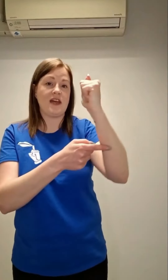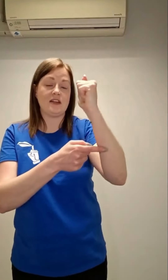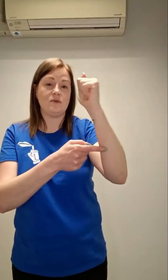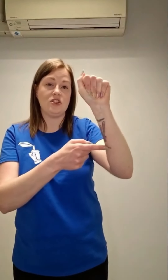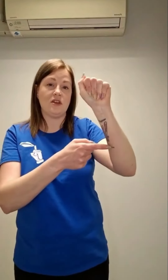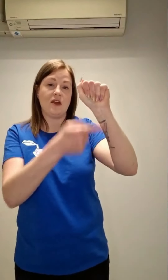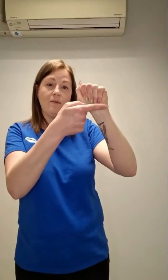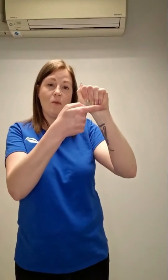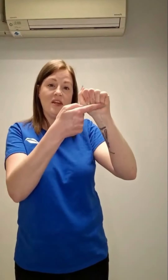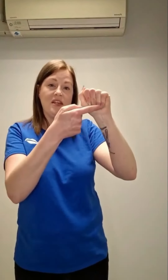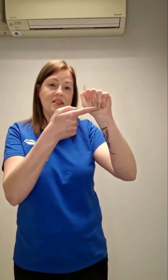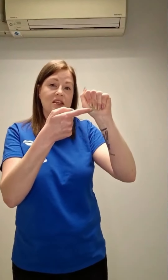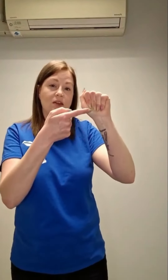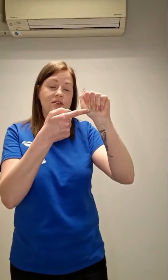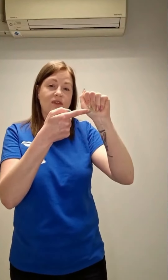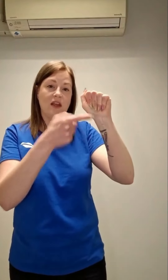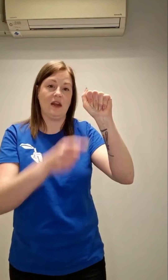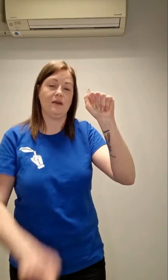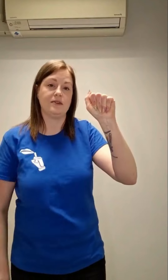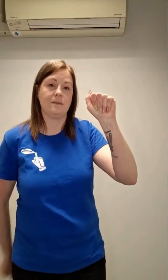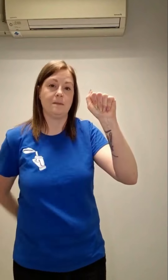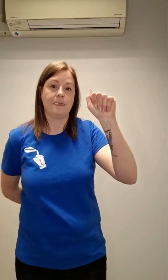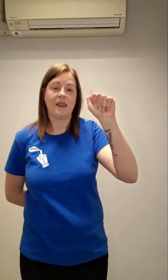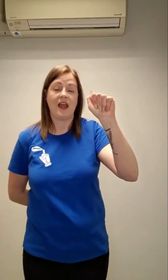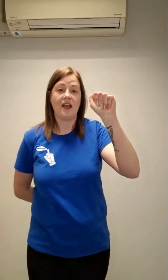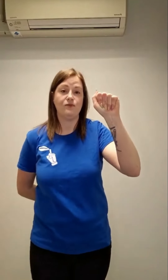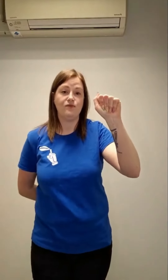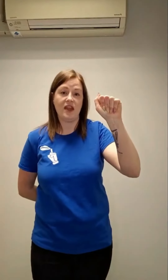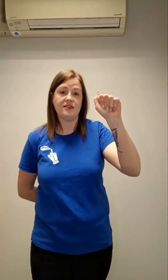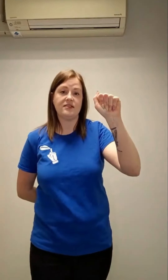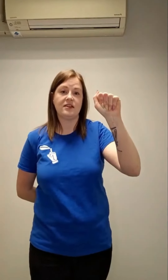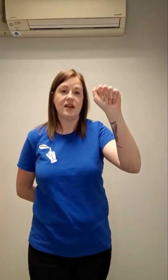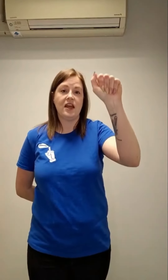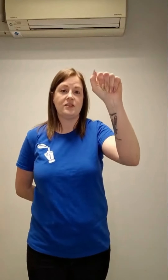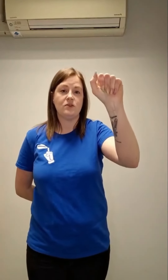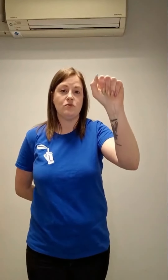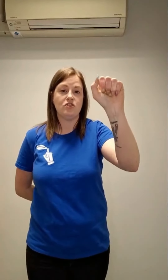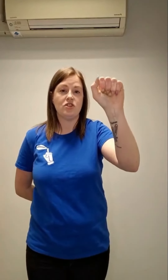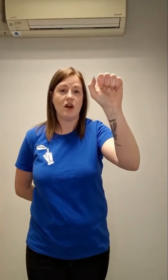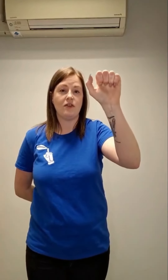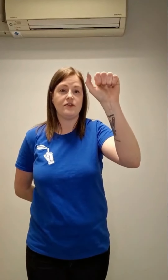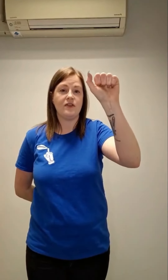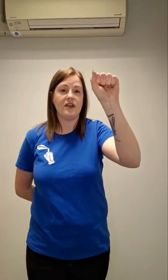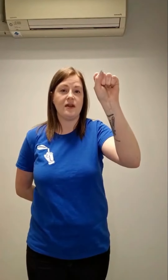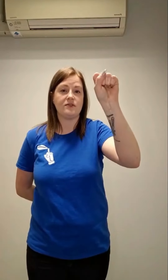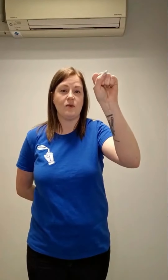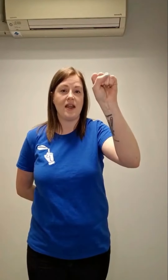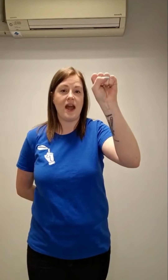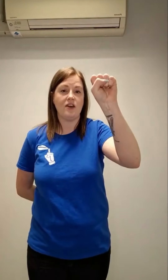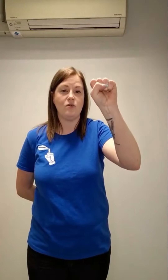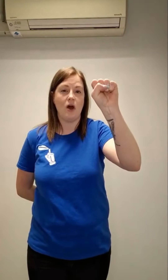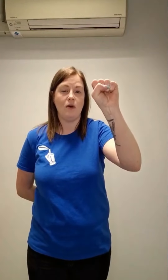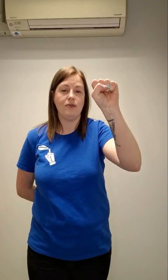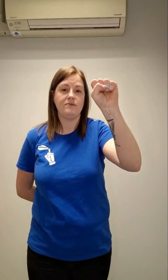contact with each other, but we need to see those fingernails. A fist is when you tuck those fingernails away and you hold them